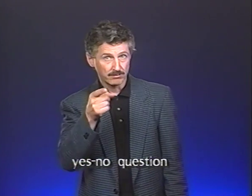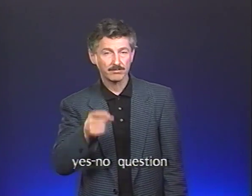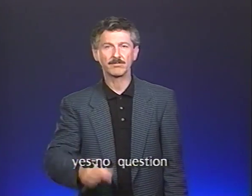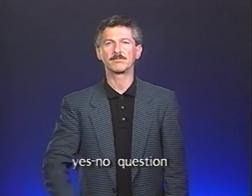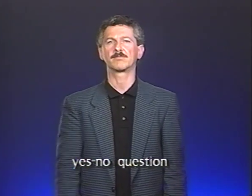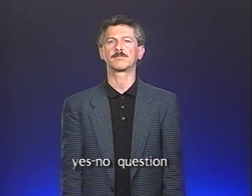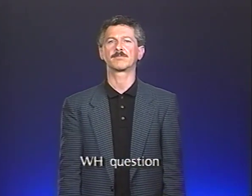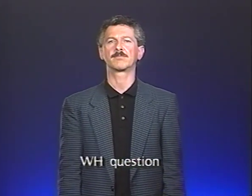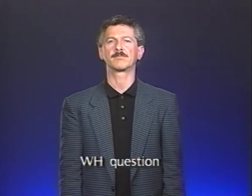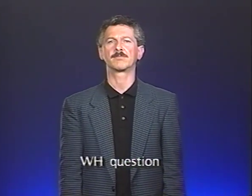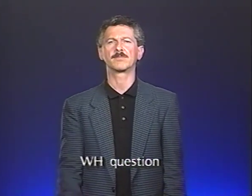examples.